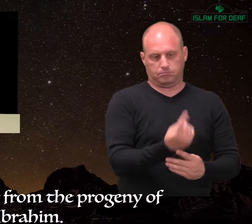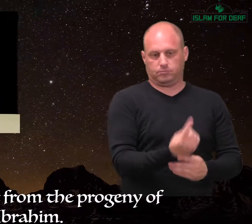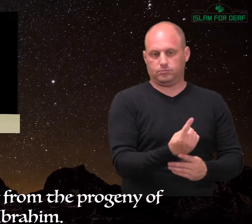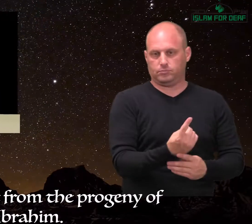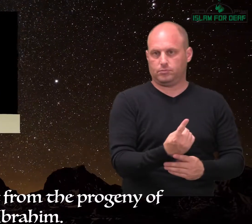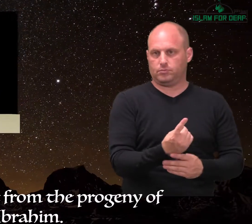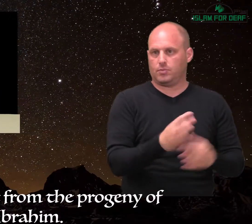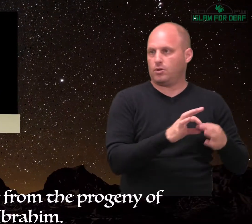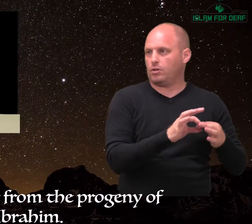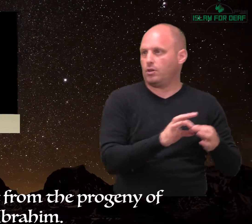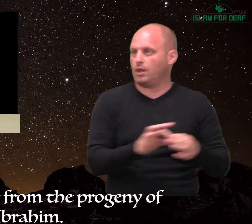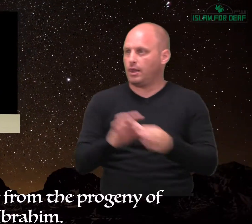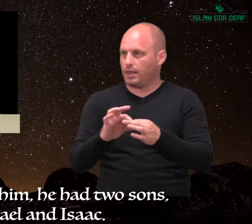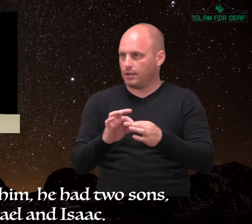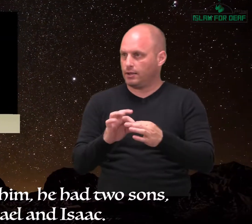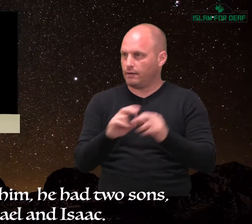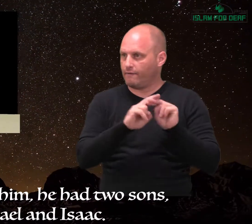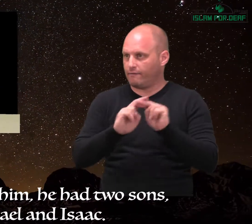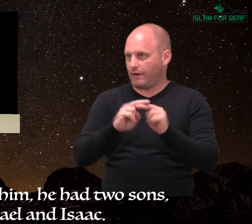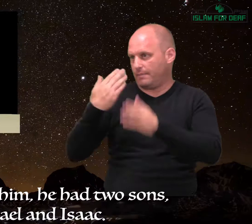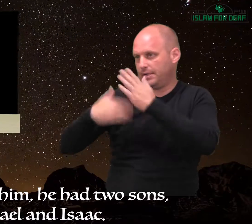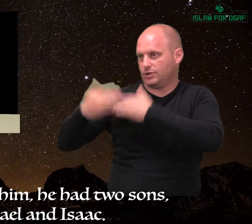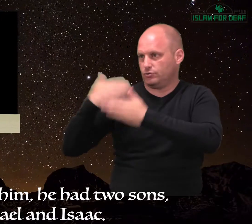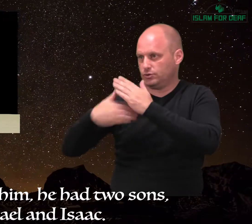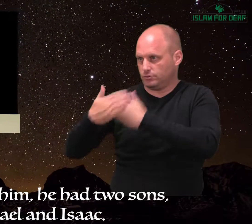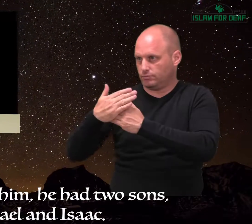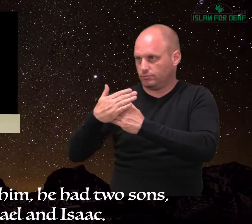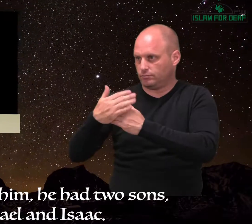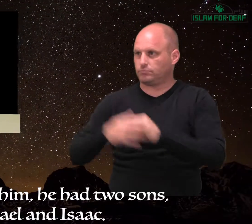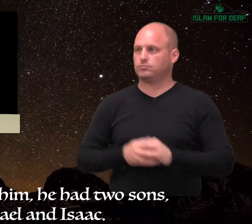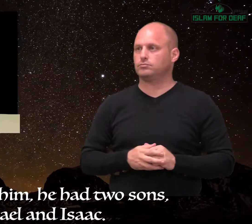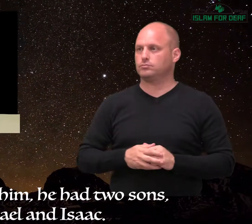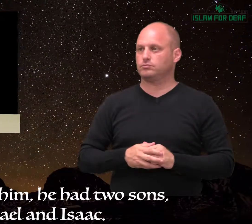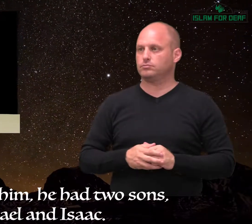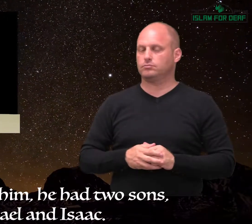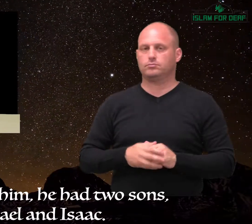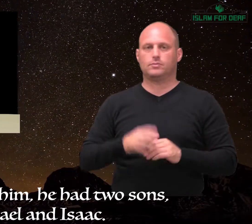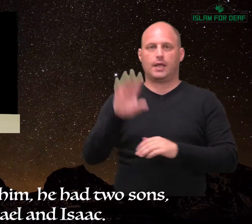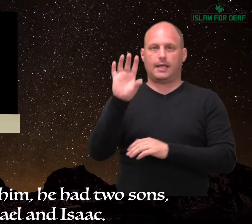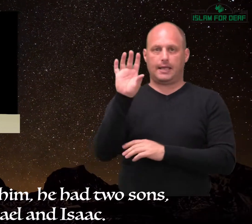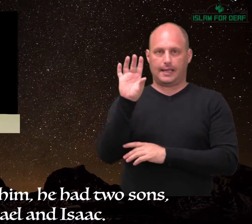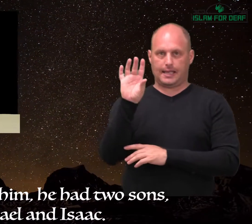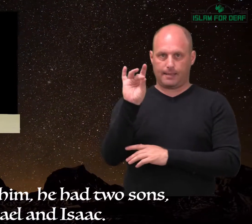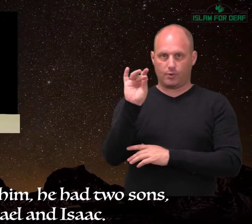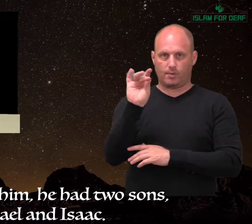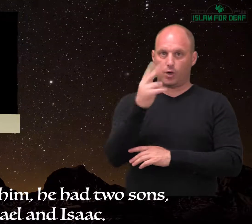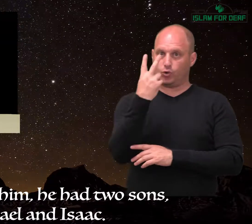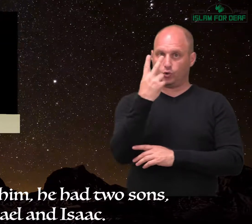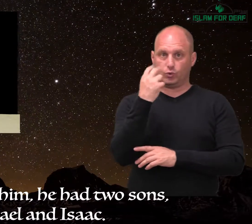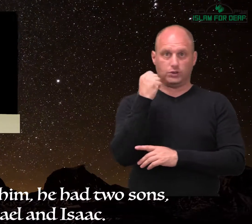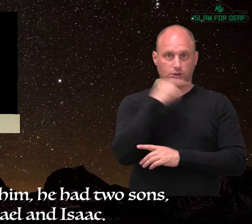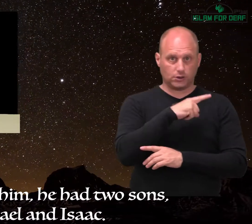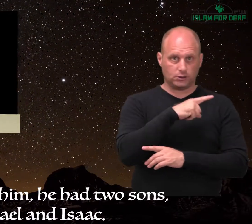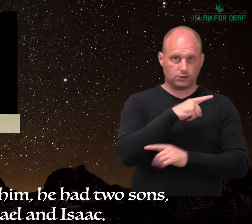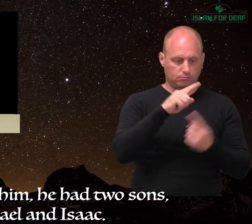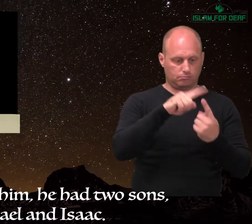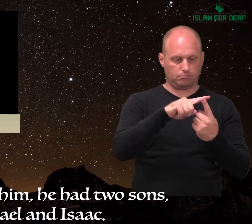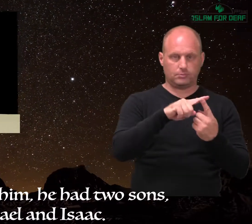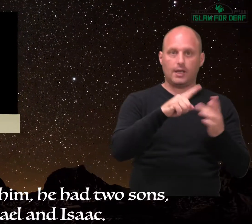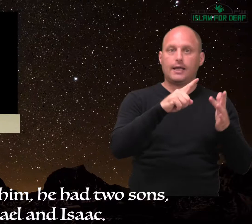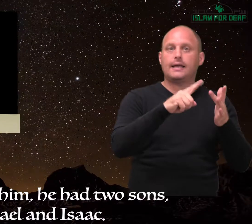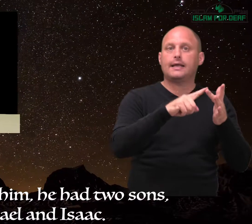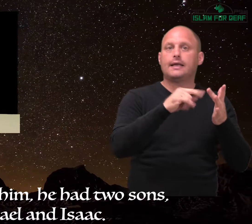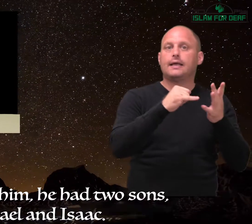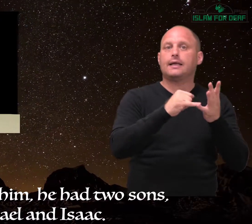Ibrahim. Prophet Ibrahim. Ibrahim, he had two sons, Ishmael and